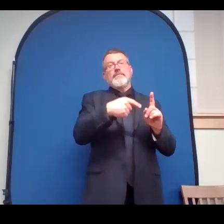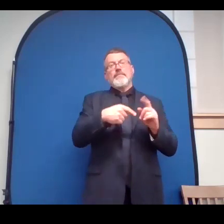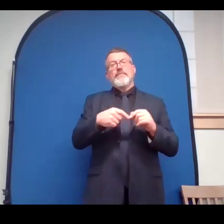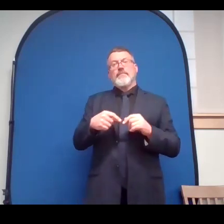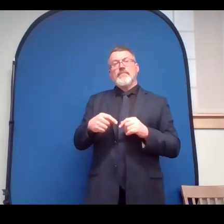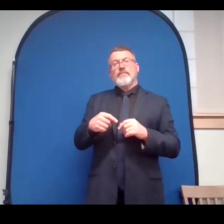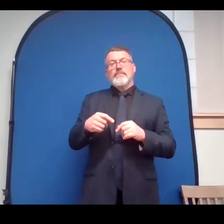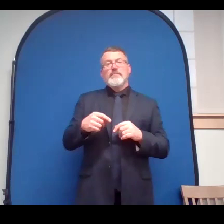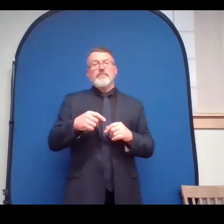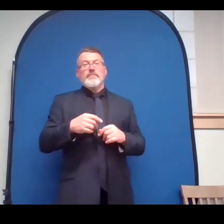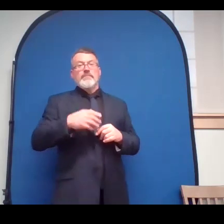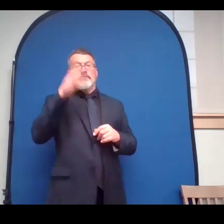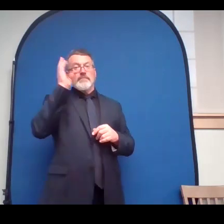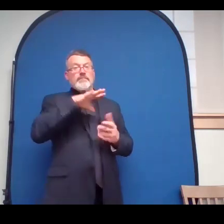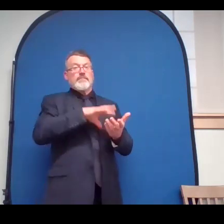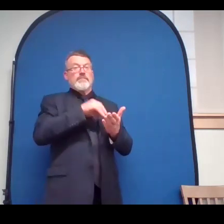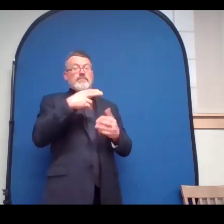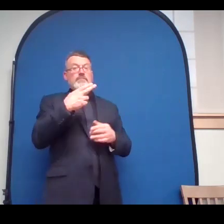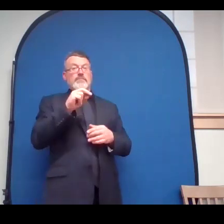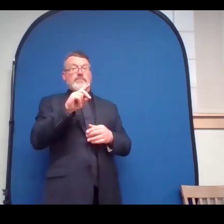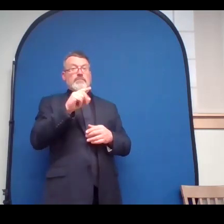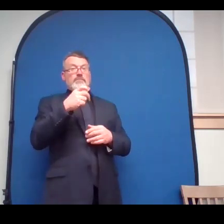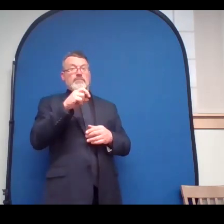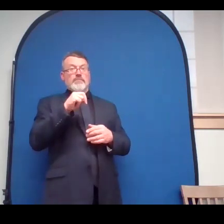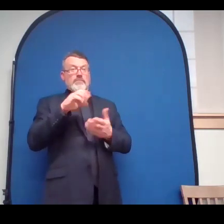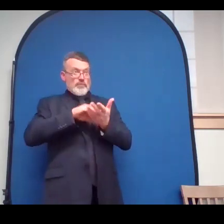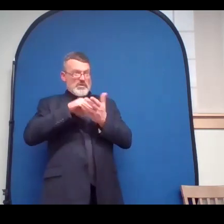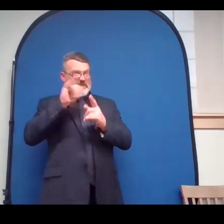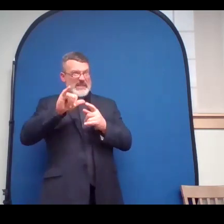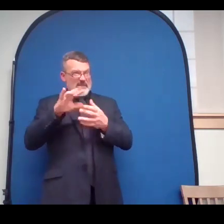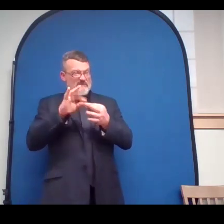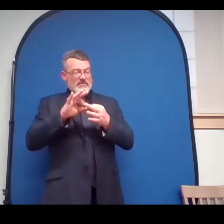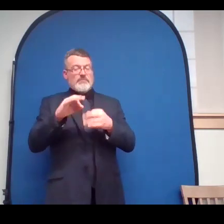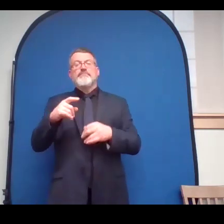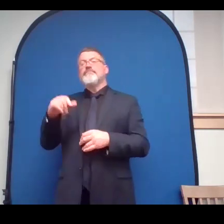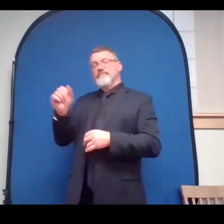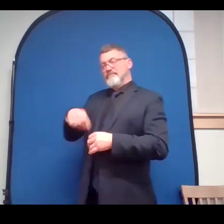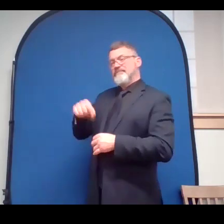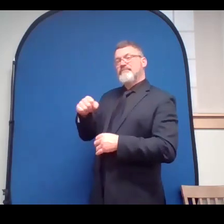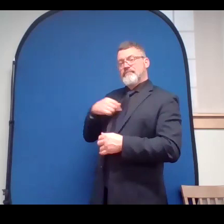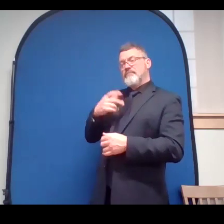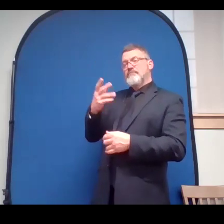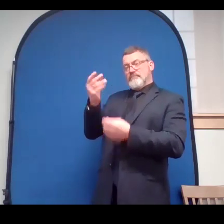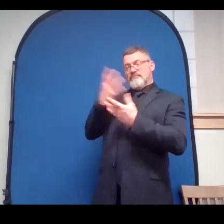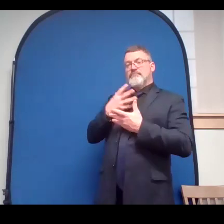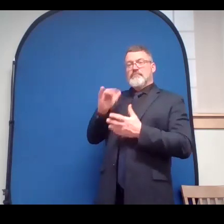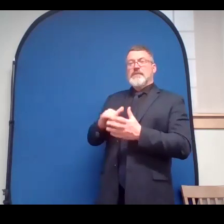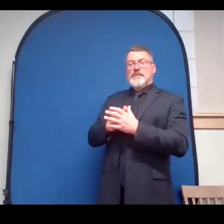questions. We have to suspend today at 5:00 because of the availability